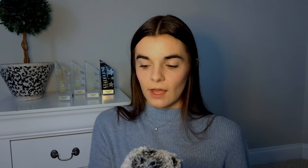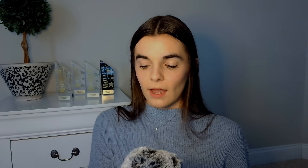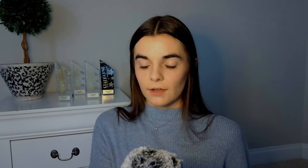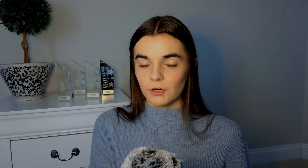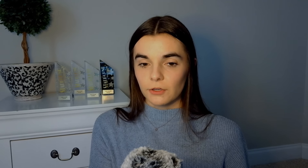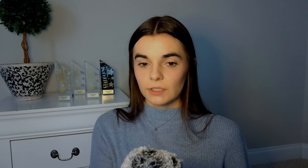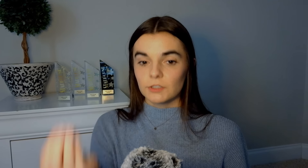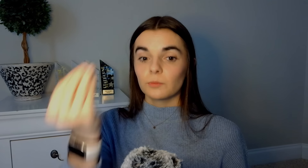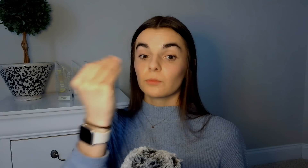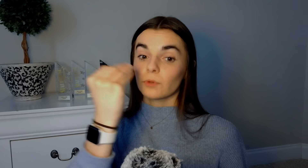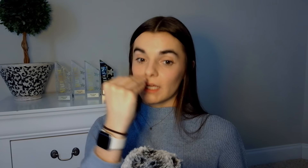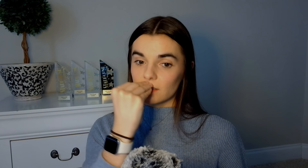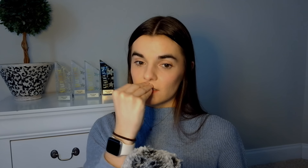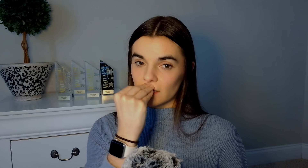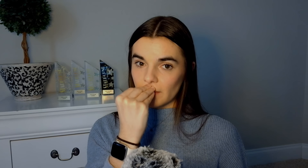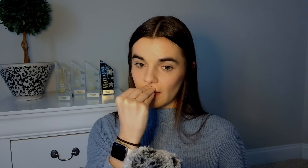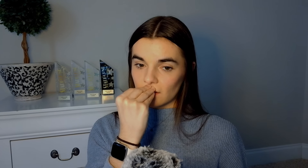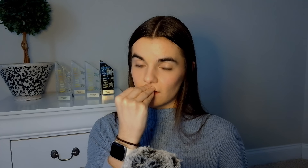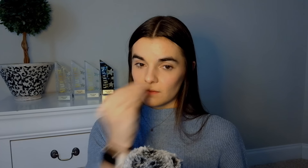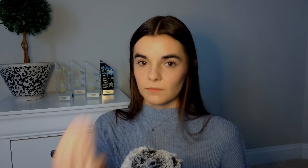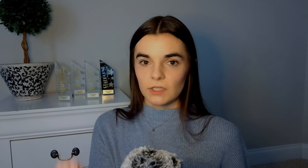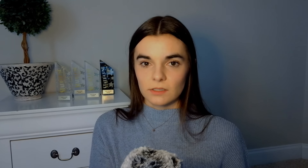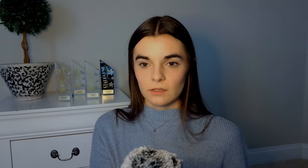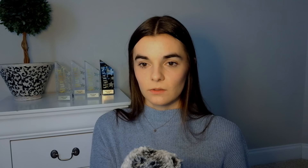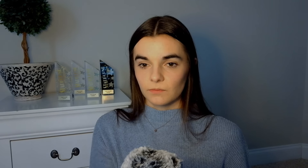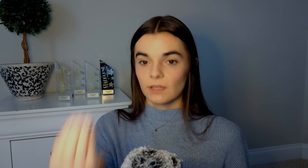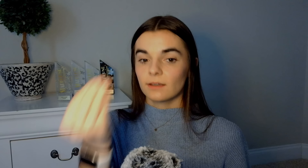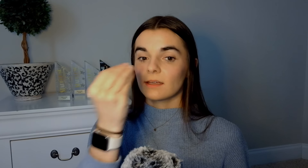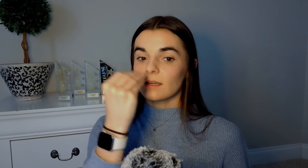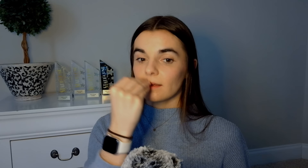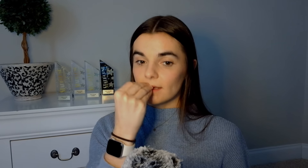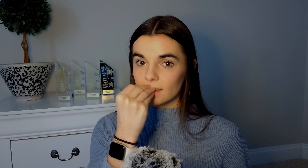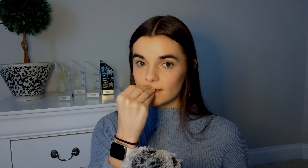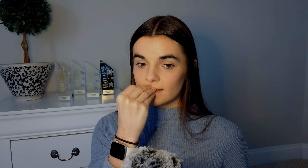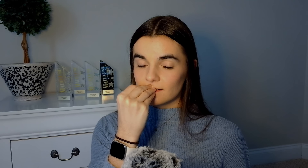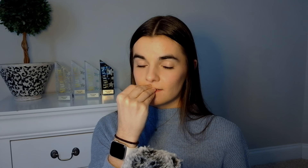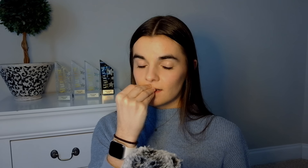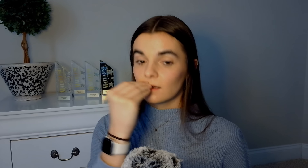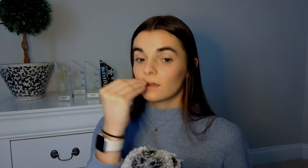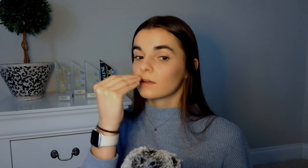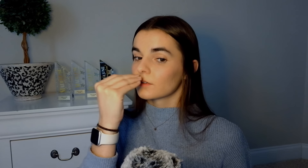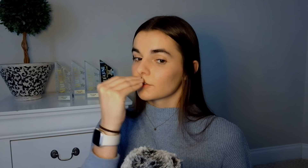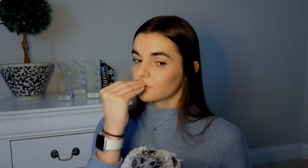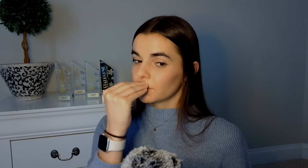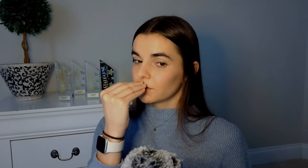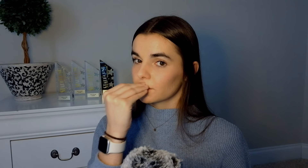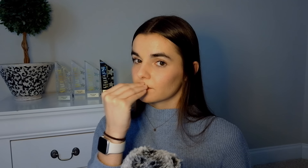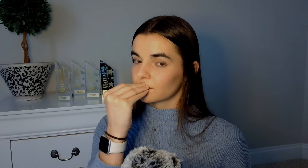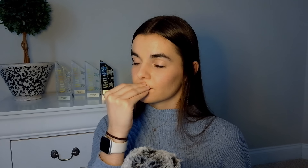and you're going to bring it to your mouth. So eat food.